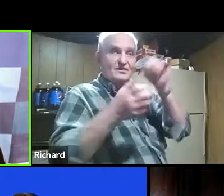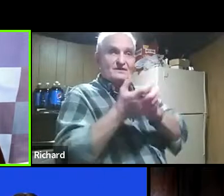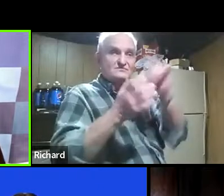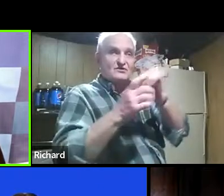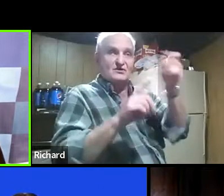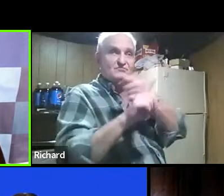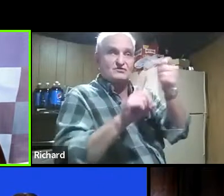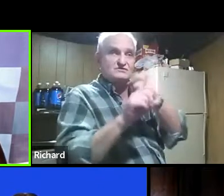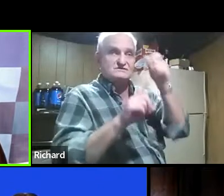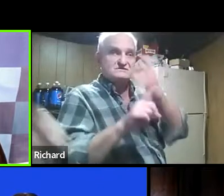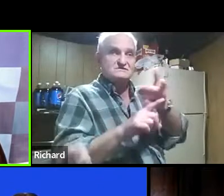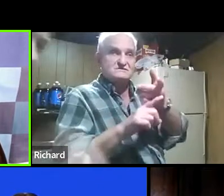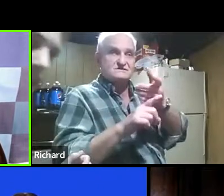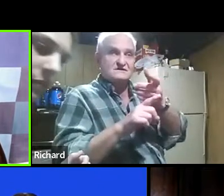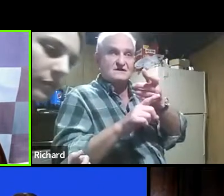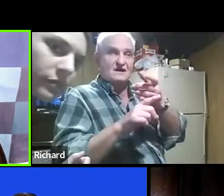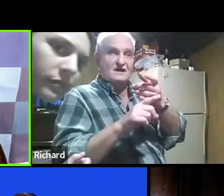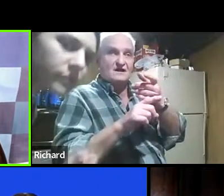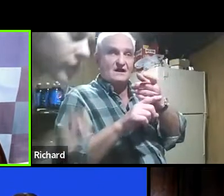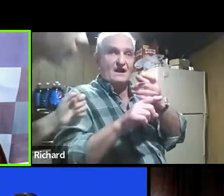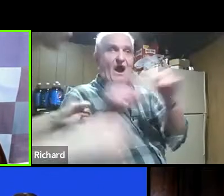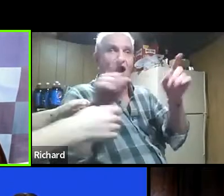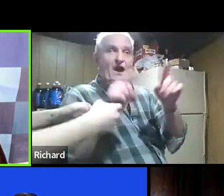Rich is muted.